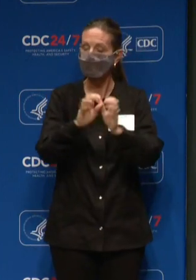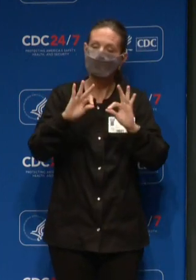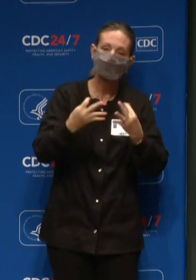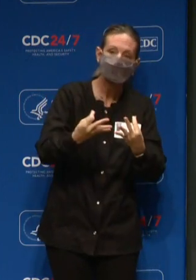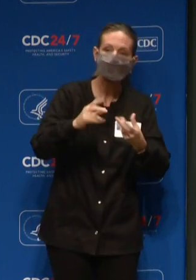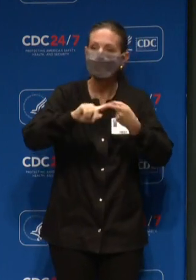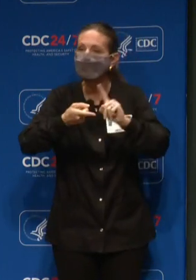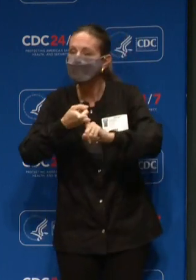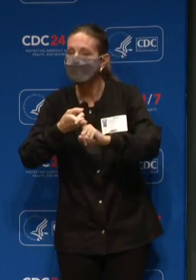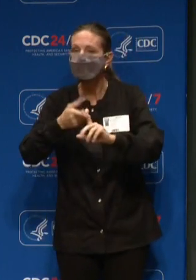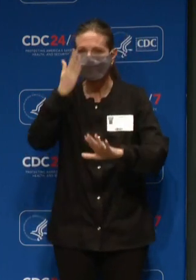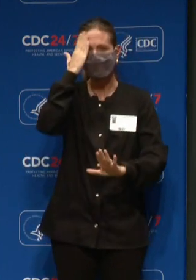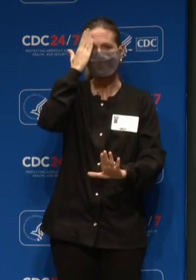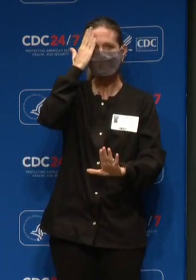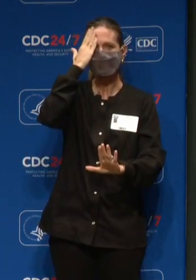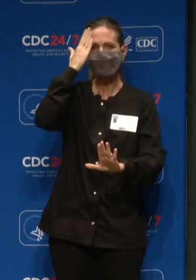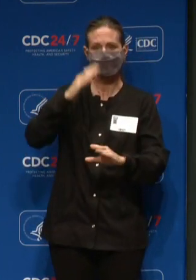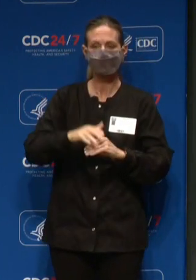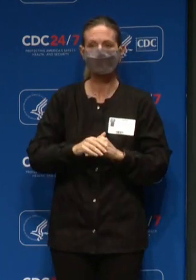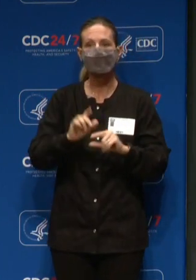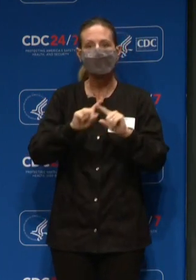now.